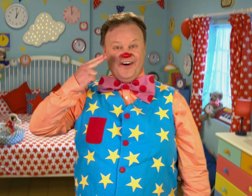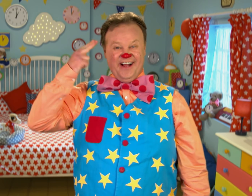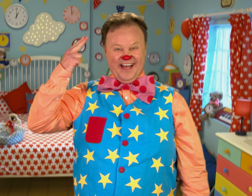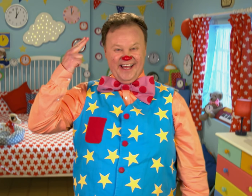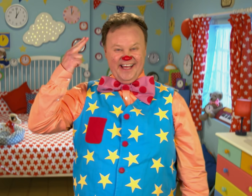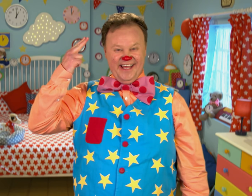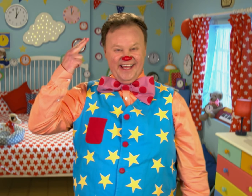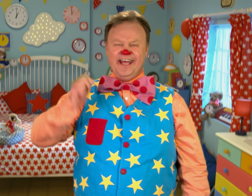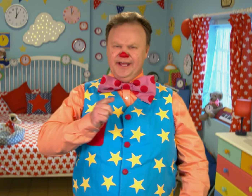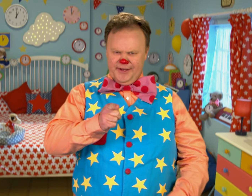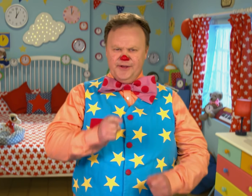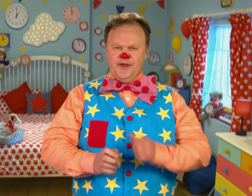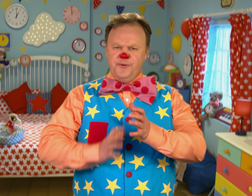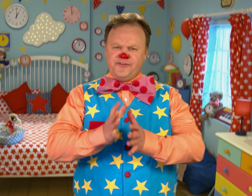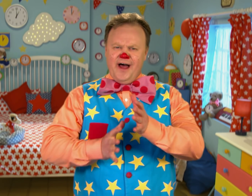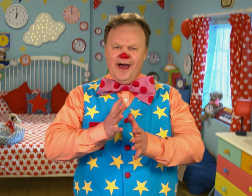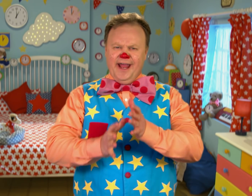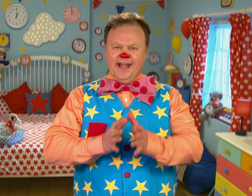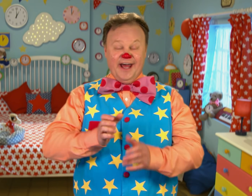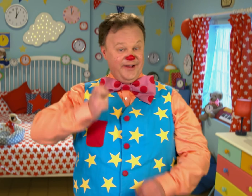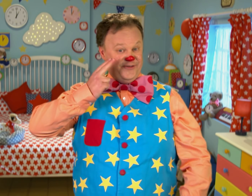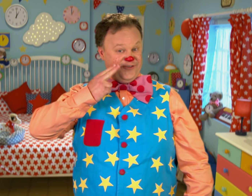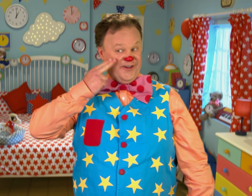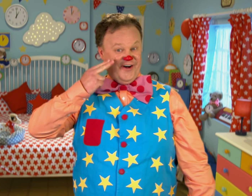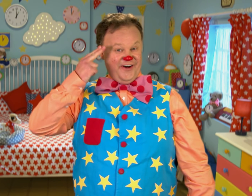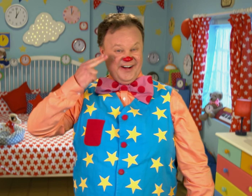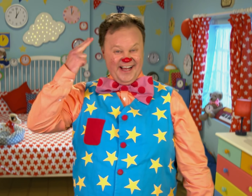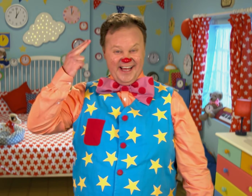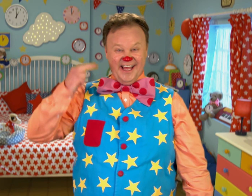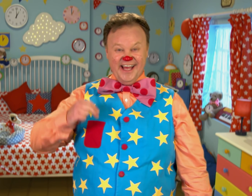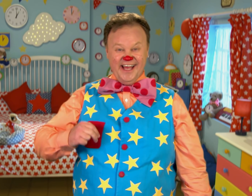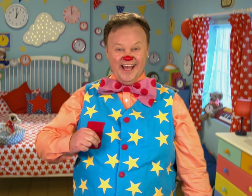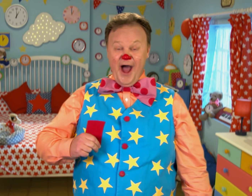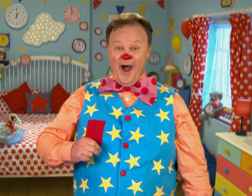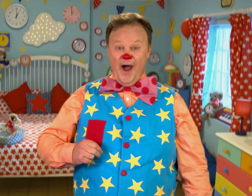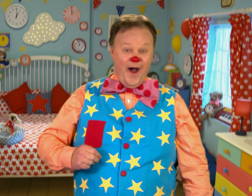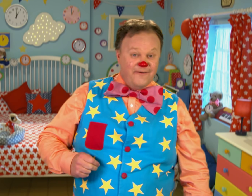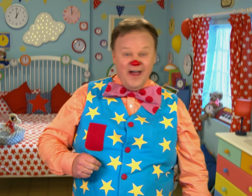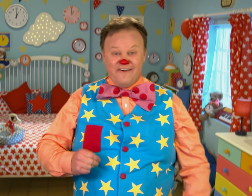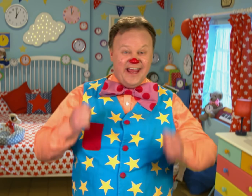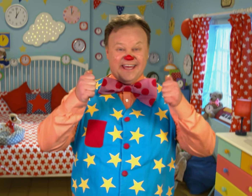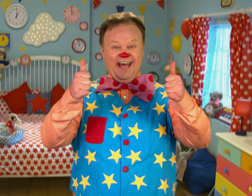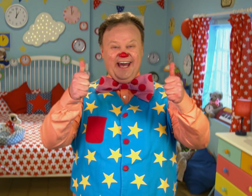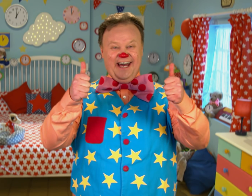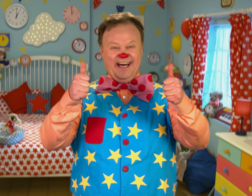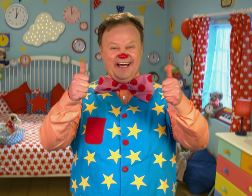Song. You sign song. Very